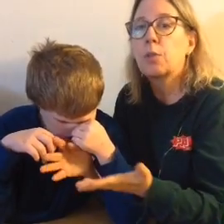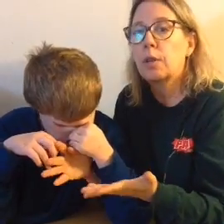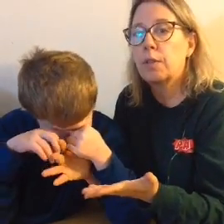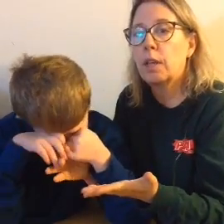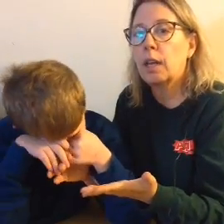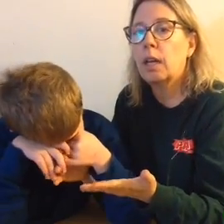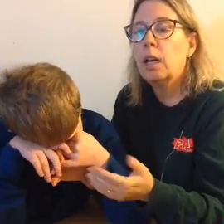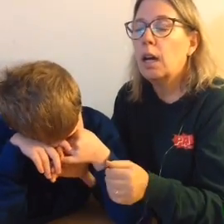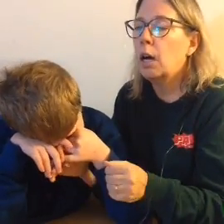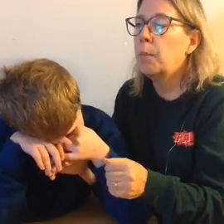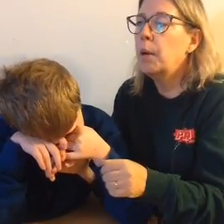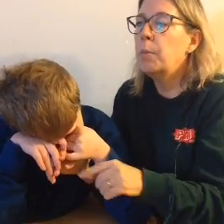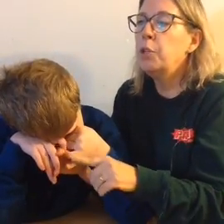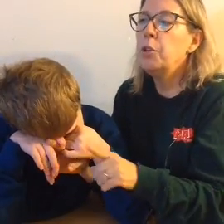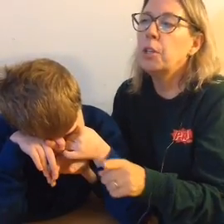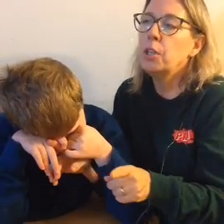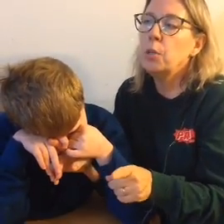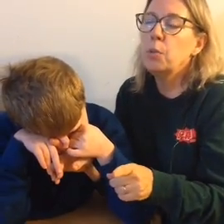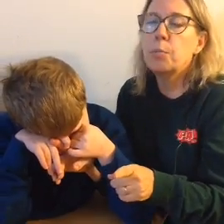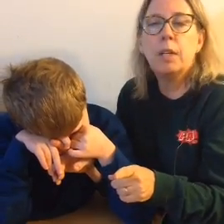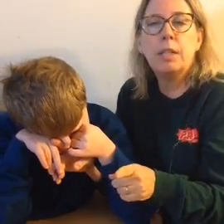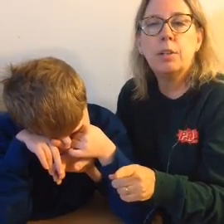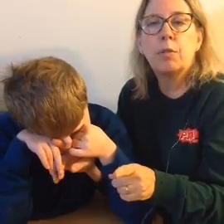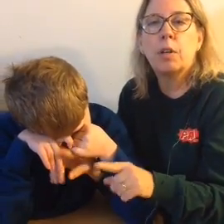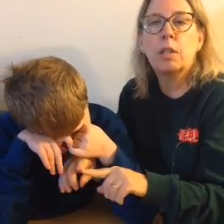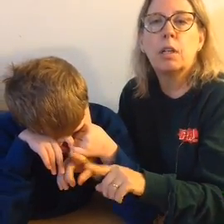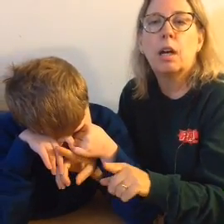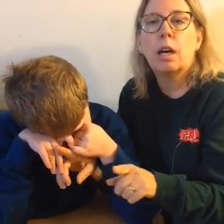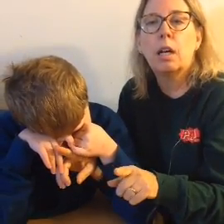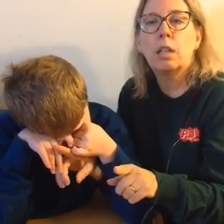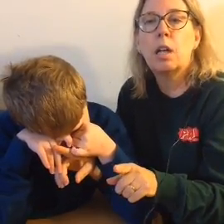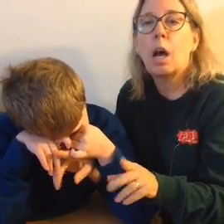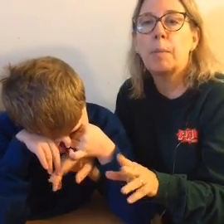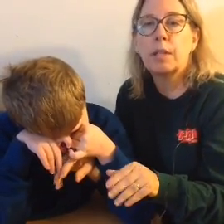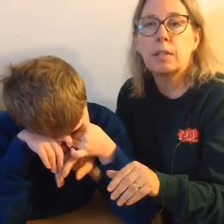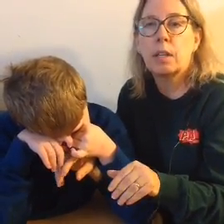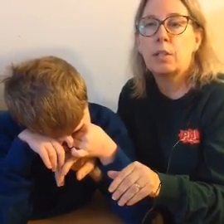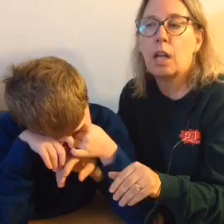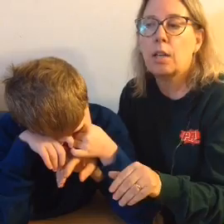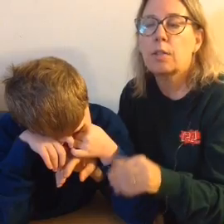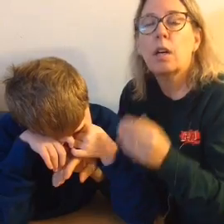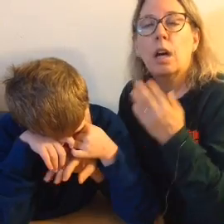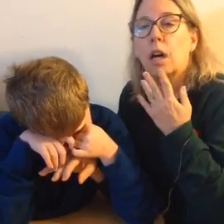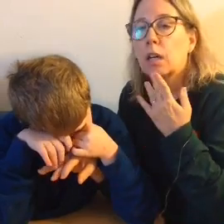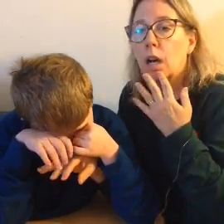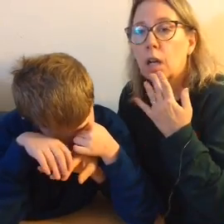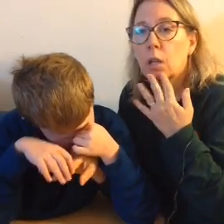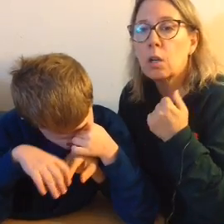of thing. But you can use many different topics such as